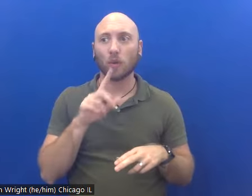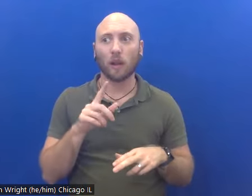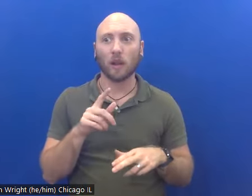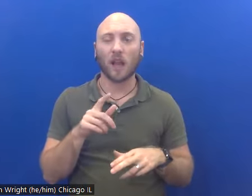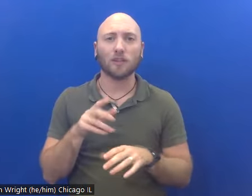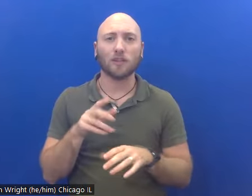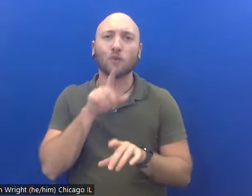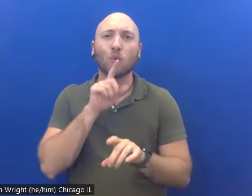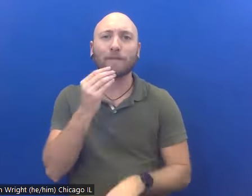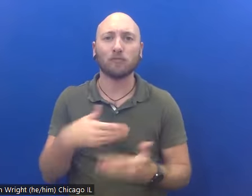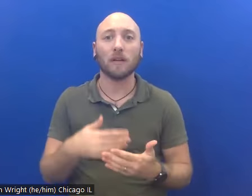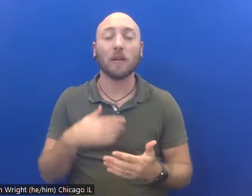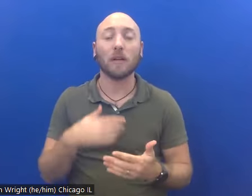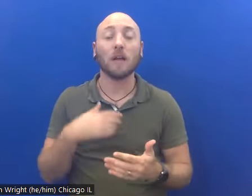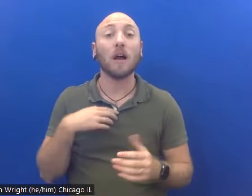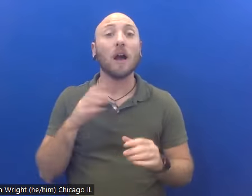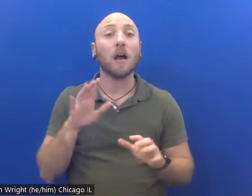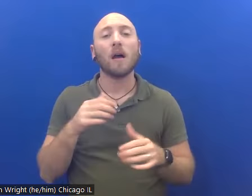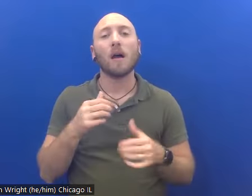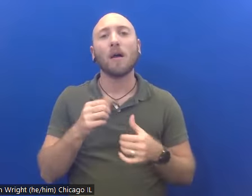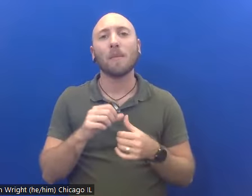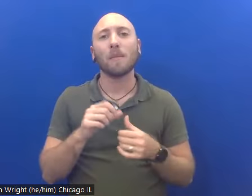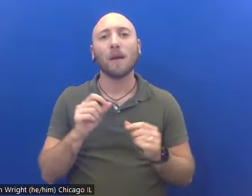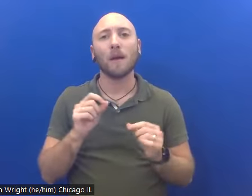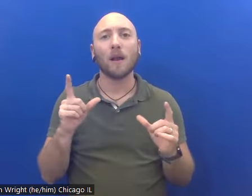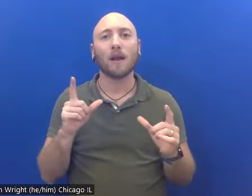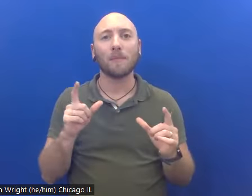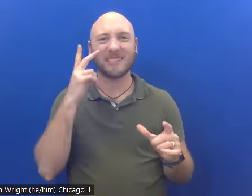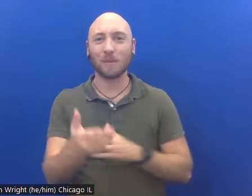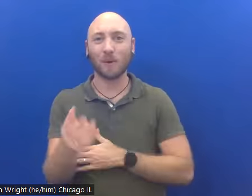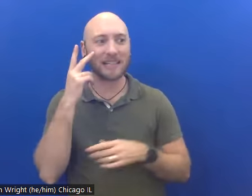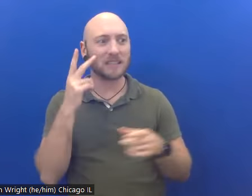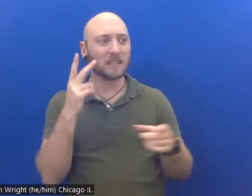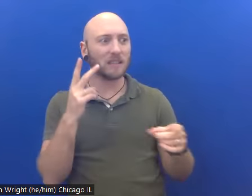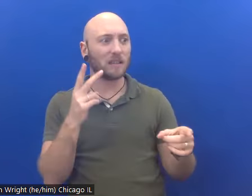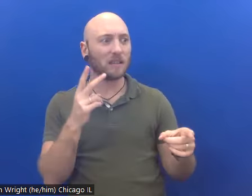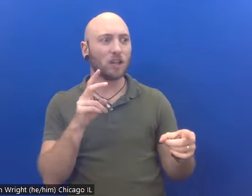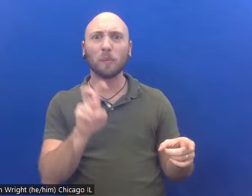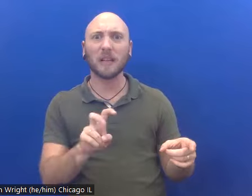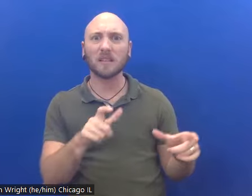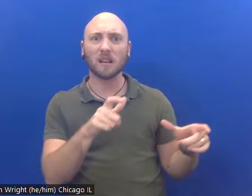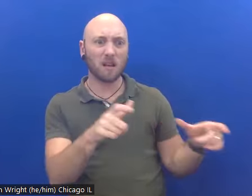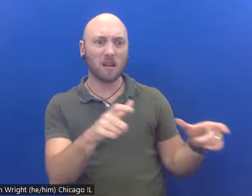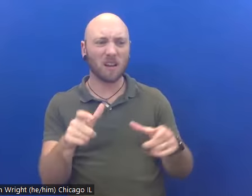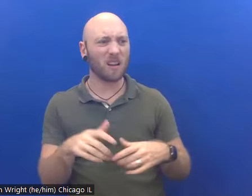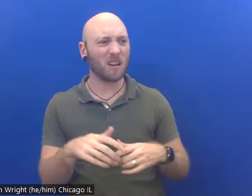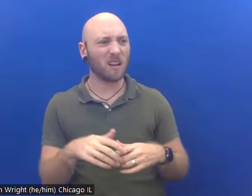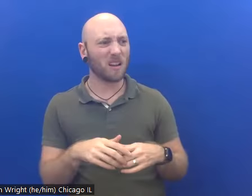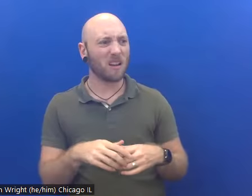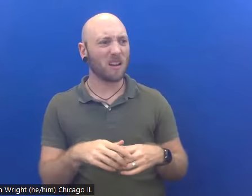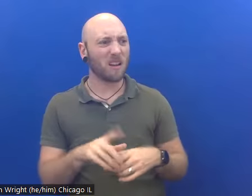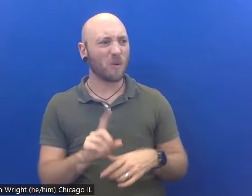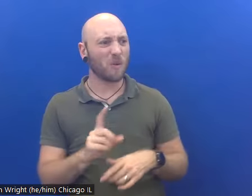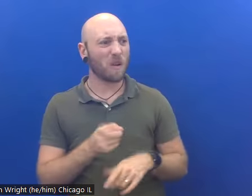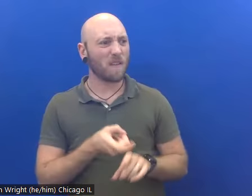and actually I'd wake up to, 2 empty pizza boxes being like, how did this happen? And I remember like, I ordered delivery last night, so I put on